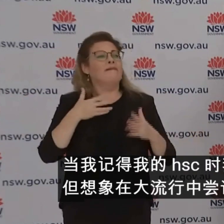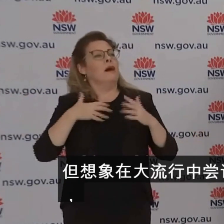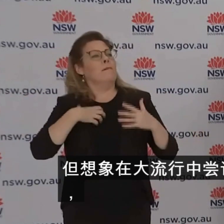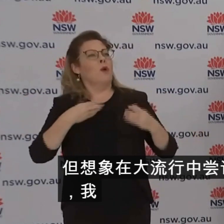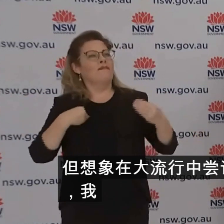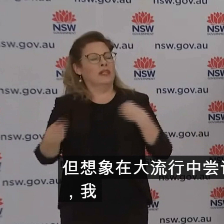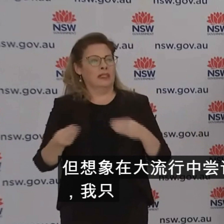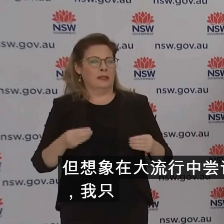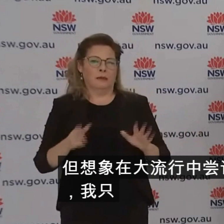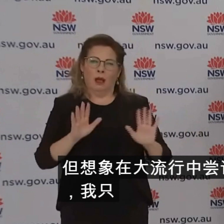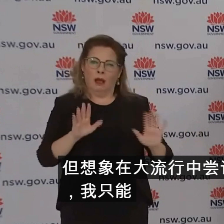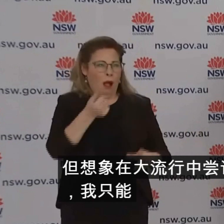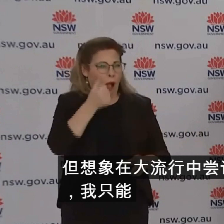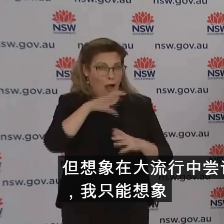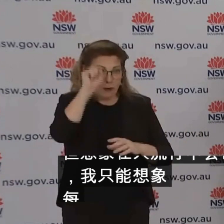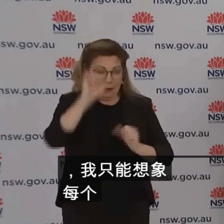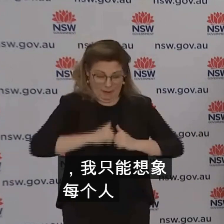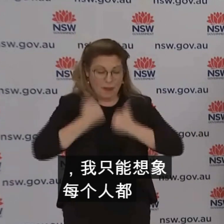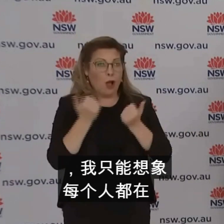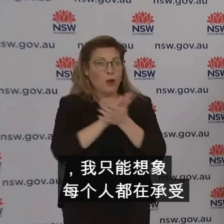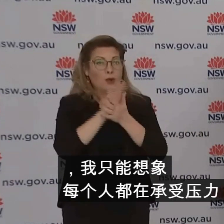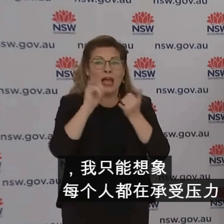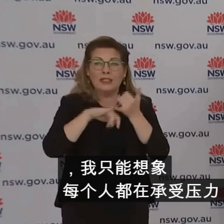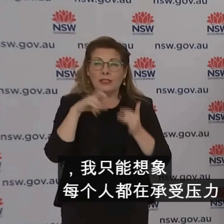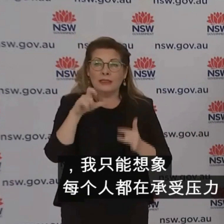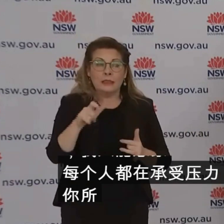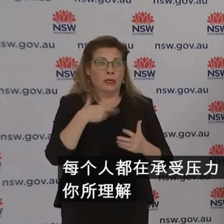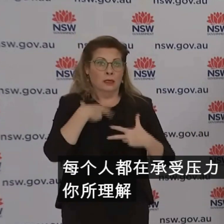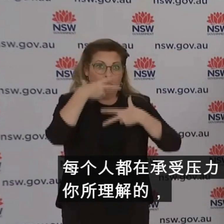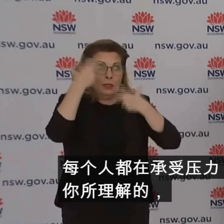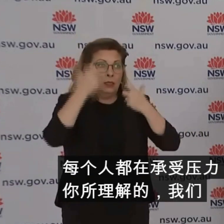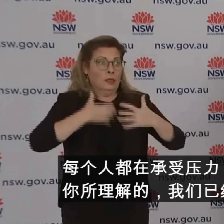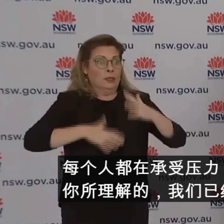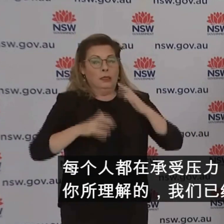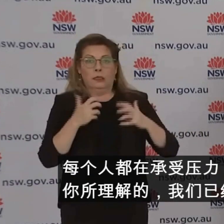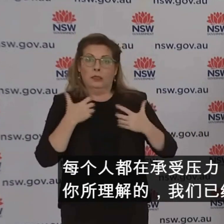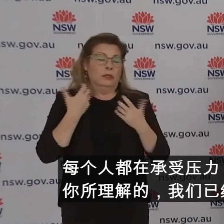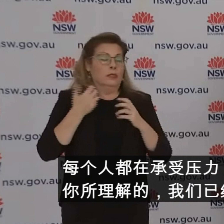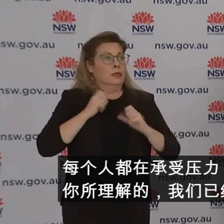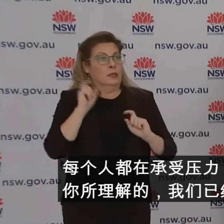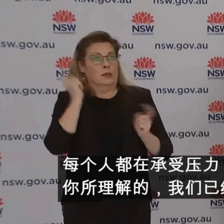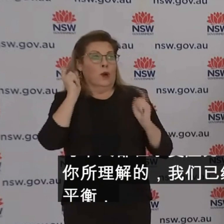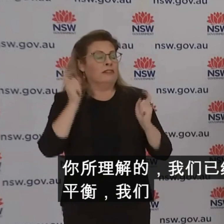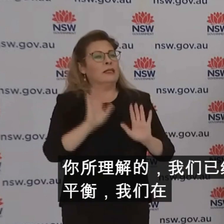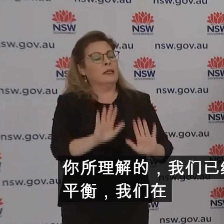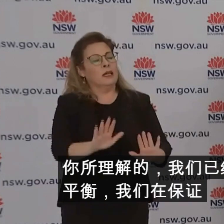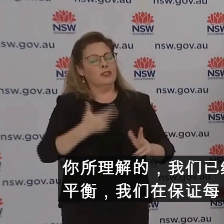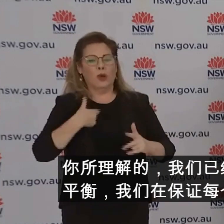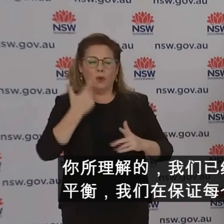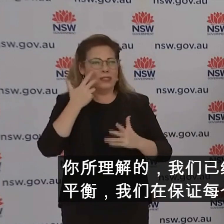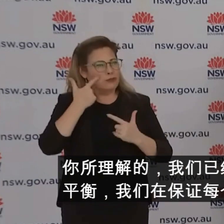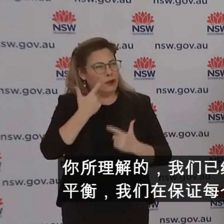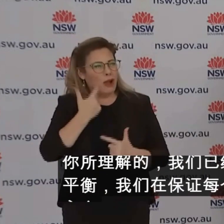do it in a pandemic. And I can only imagine the pressure everybody's going through. So as you appreciate, we've found a good balance